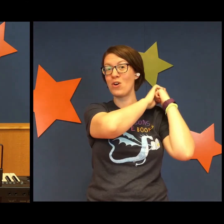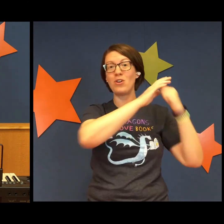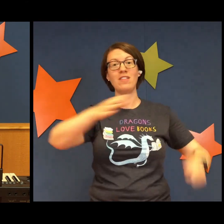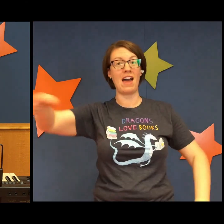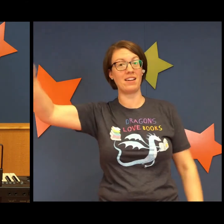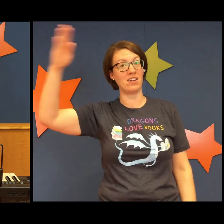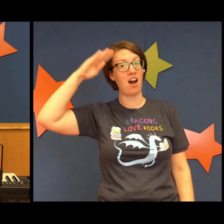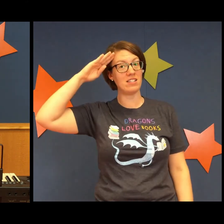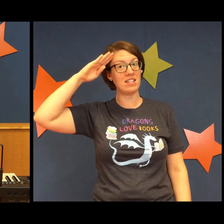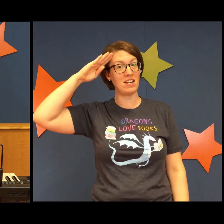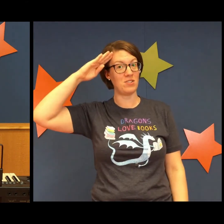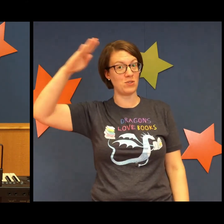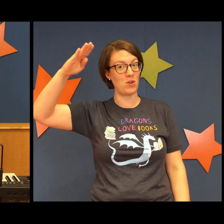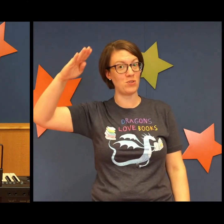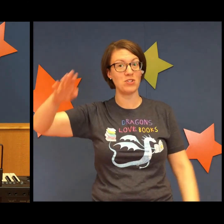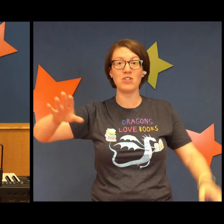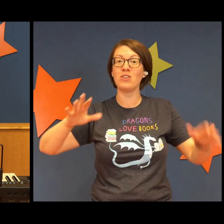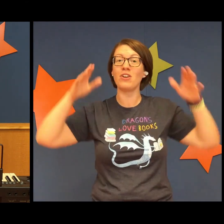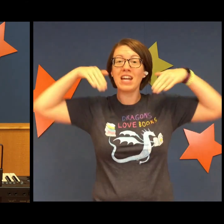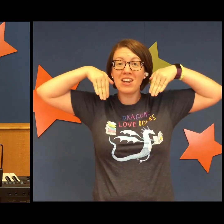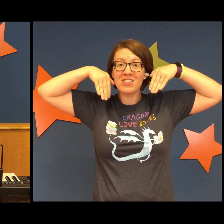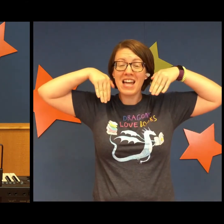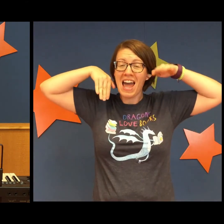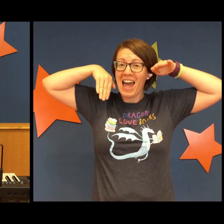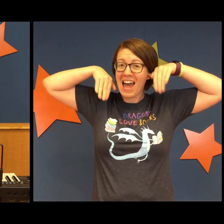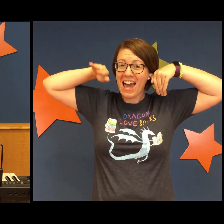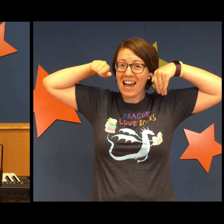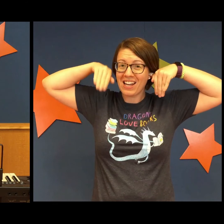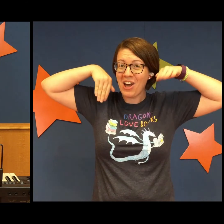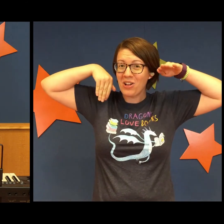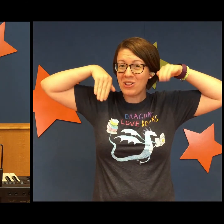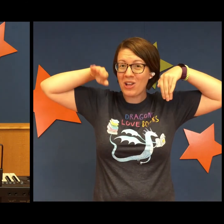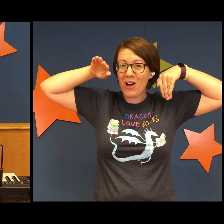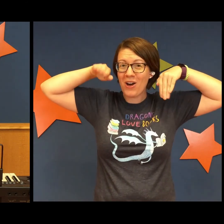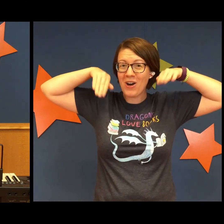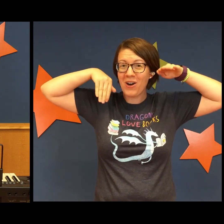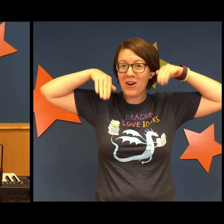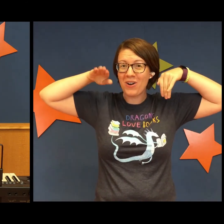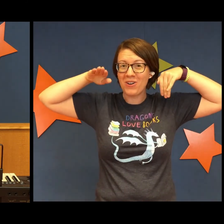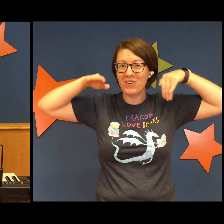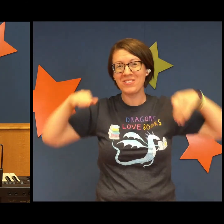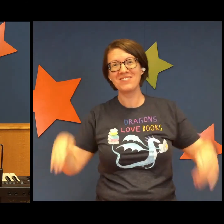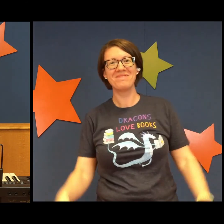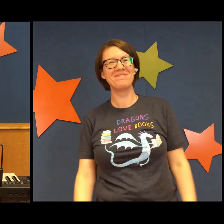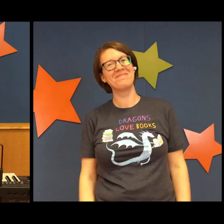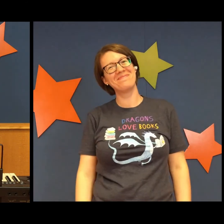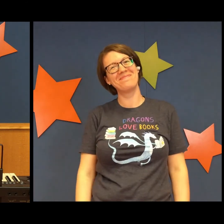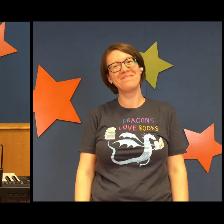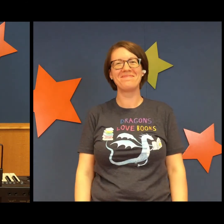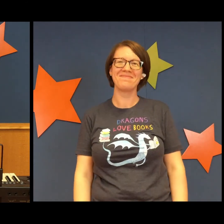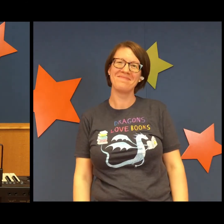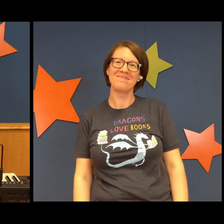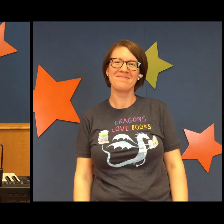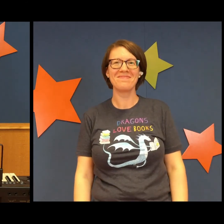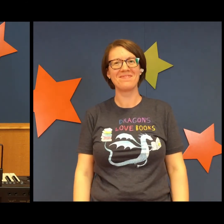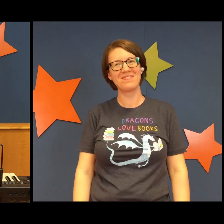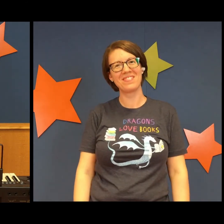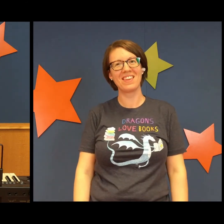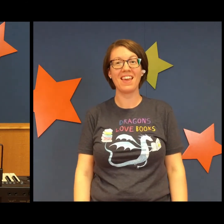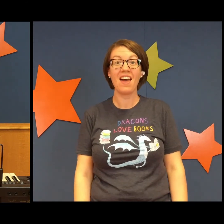over your shoulder like a continental soldier? Do your ears hang low?